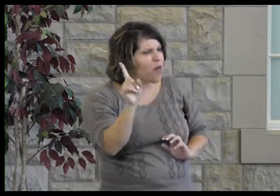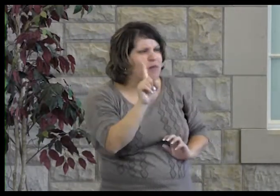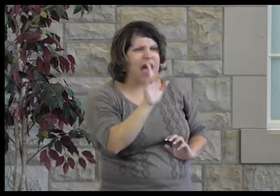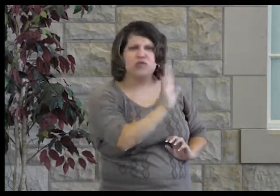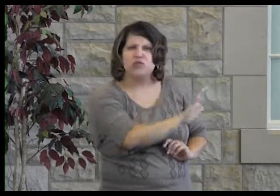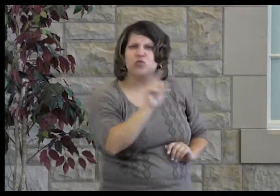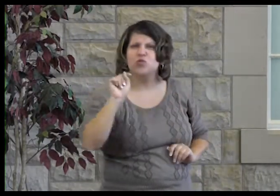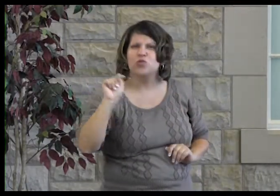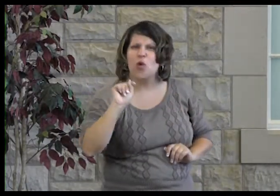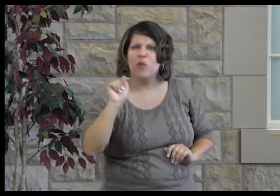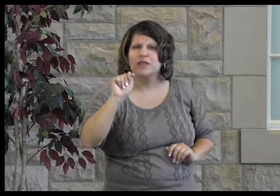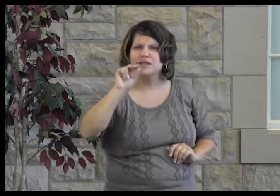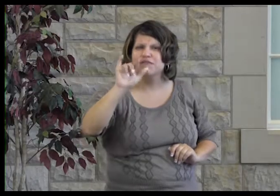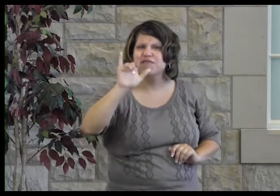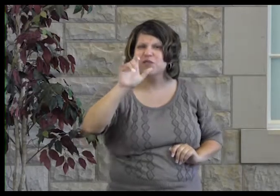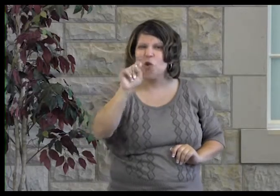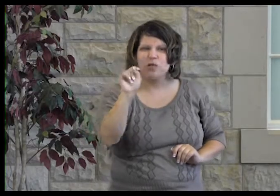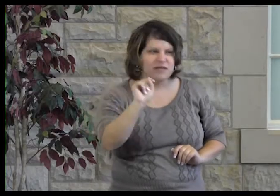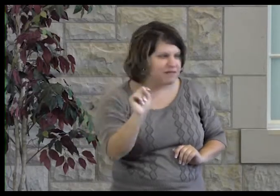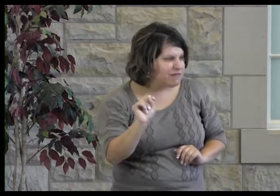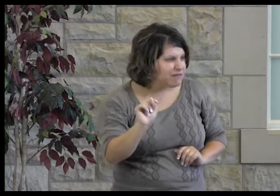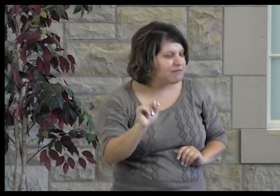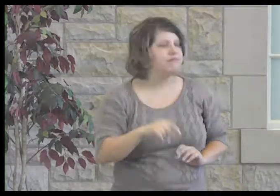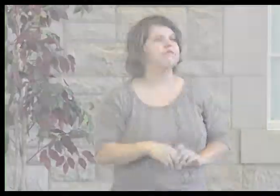That's an opportunity to ask the child, where's your toilet?